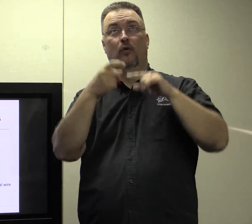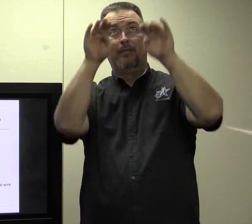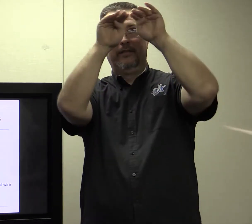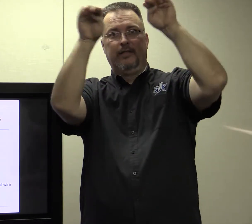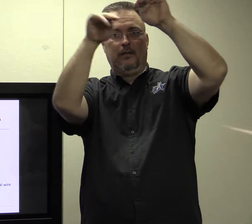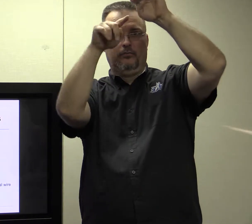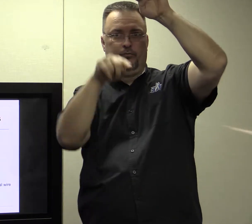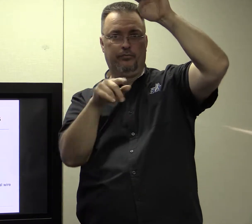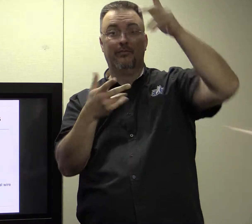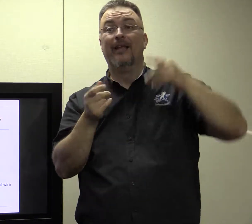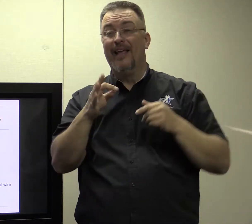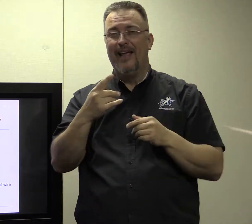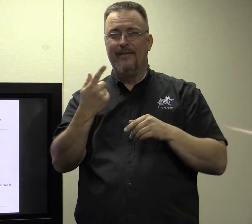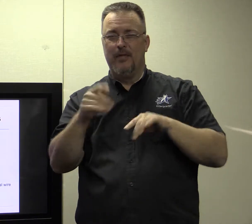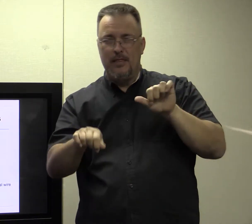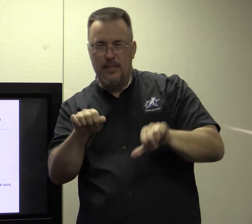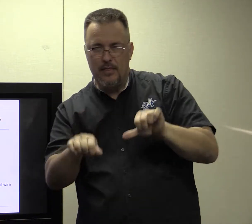contact Risk Management.